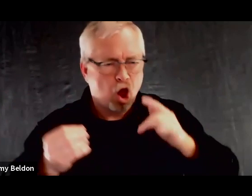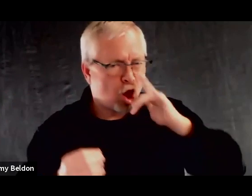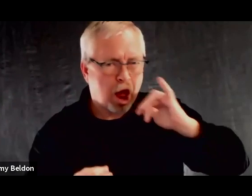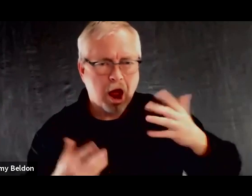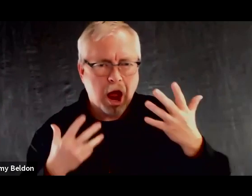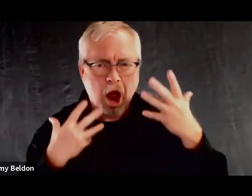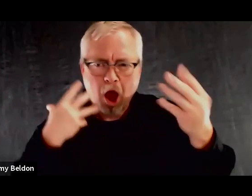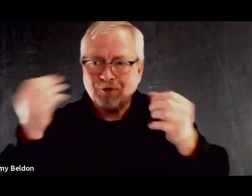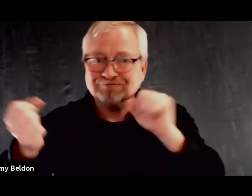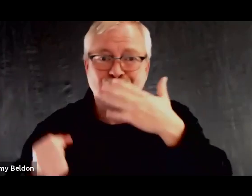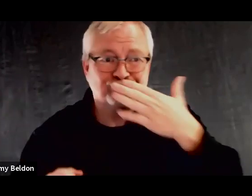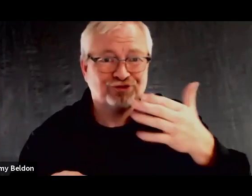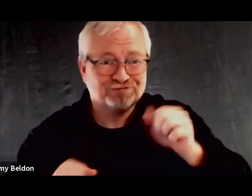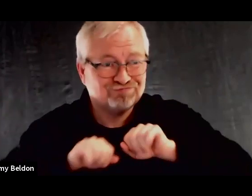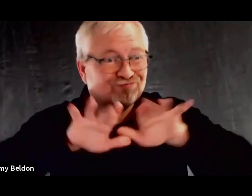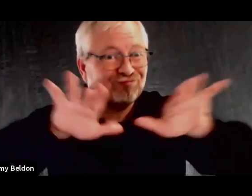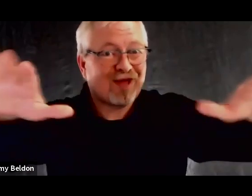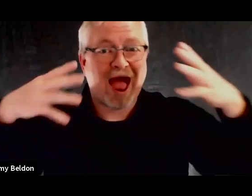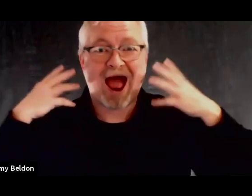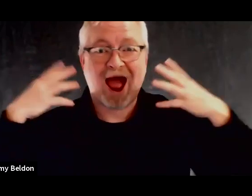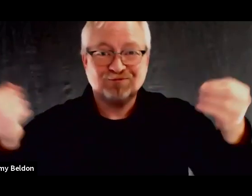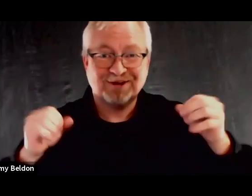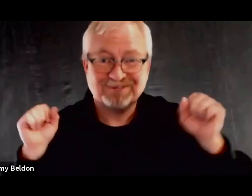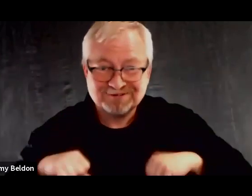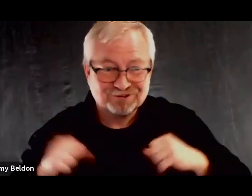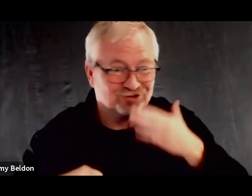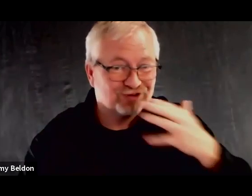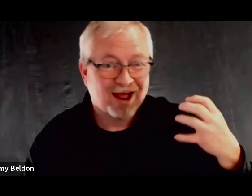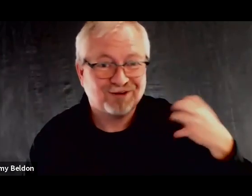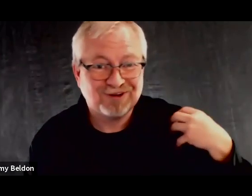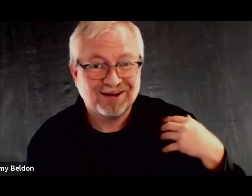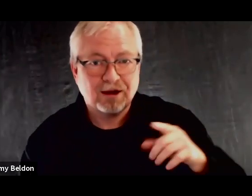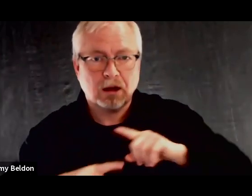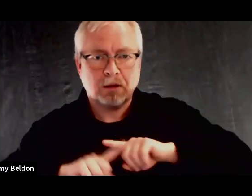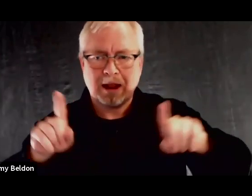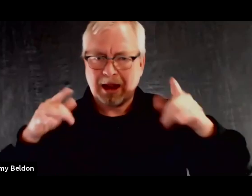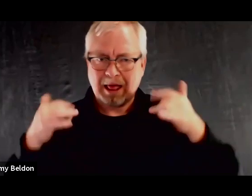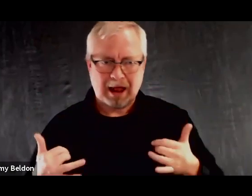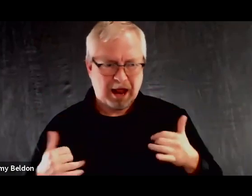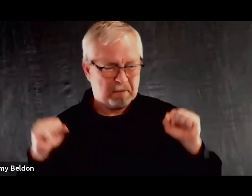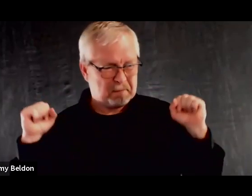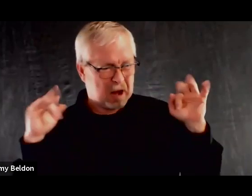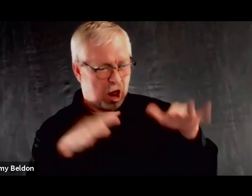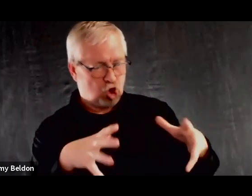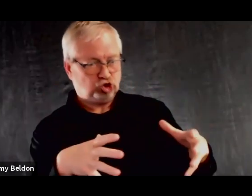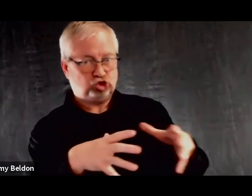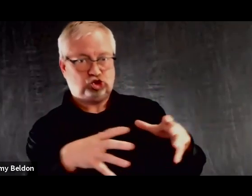to avoid large group gatherings or close proximity in the outdoors, but